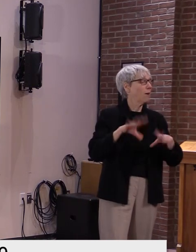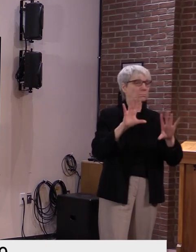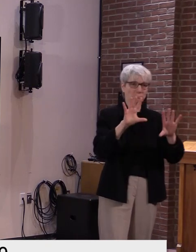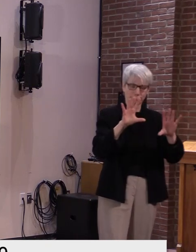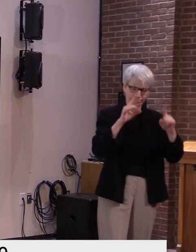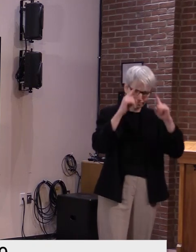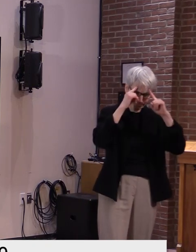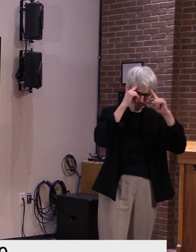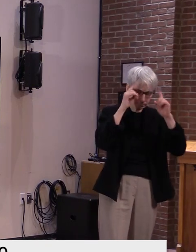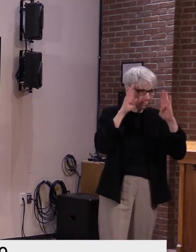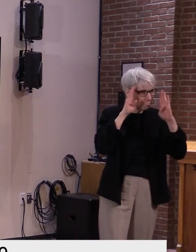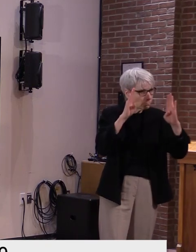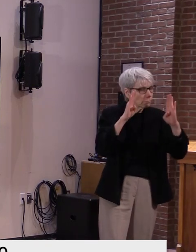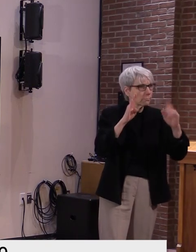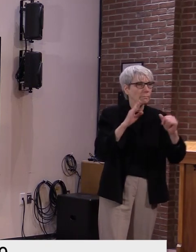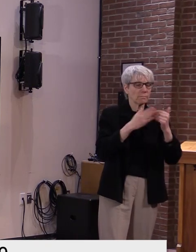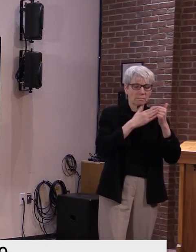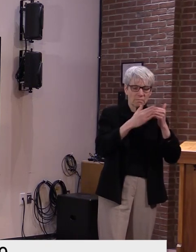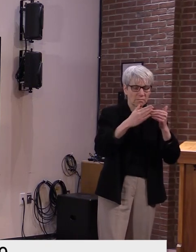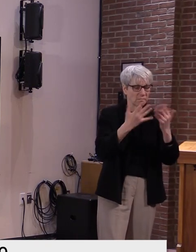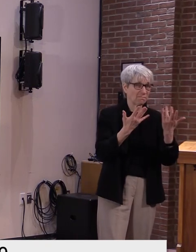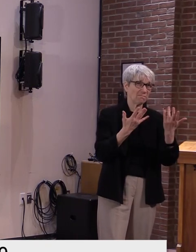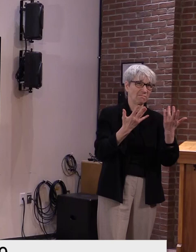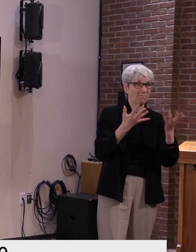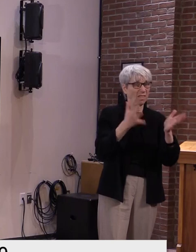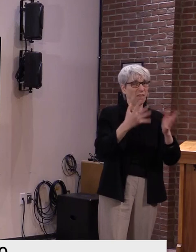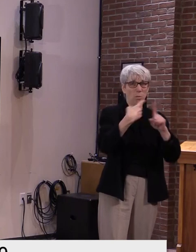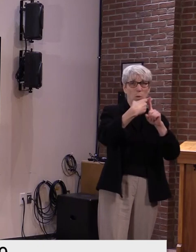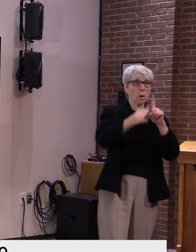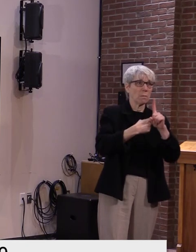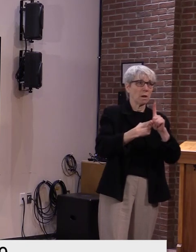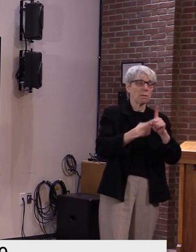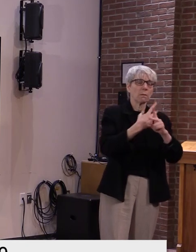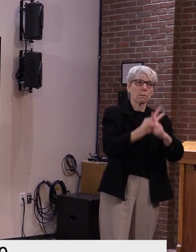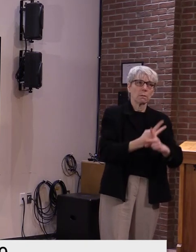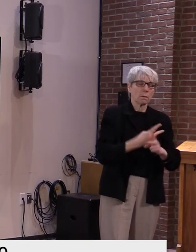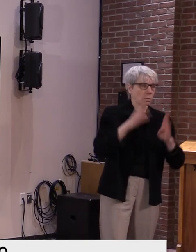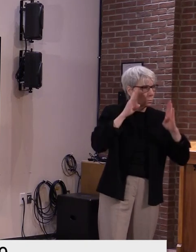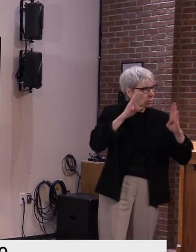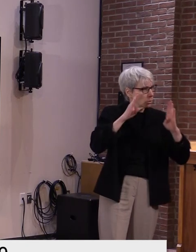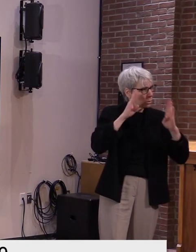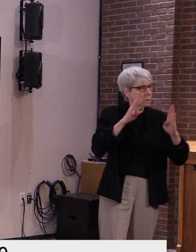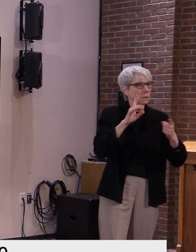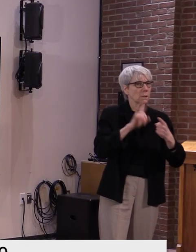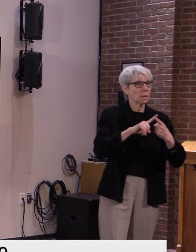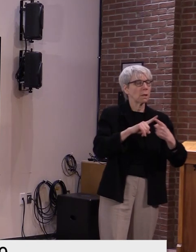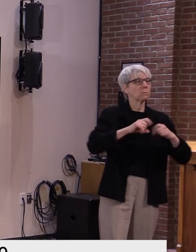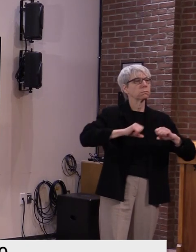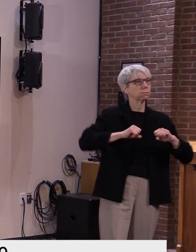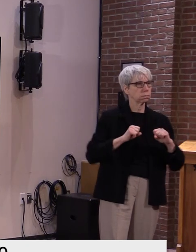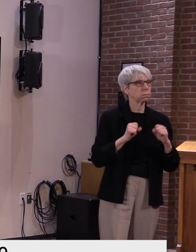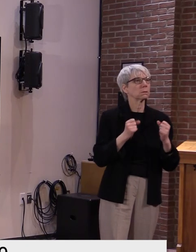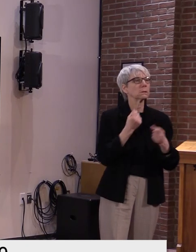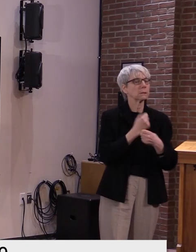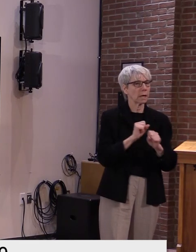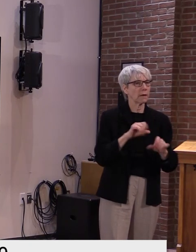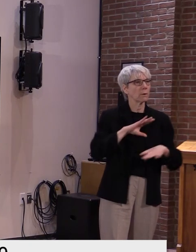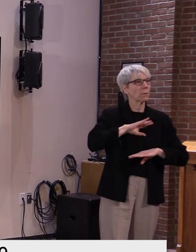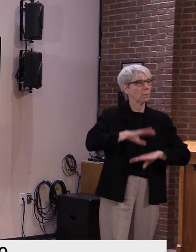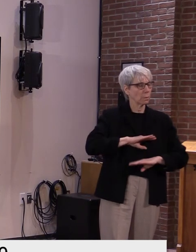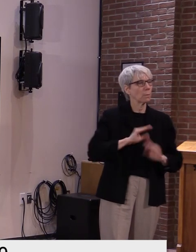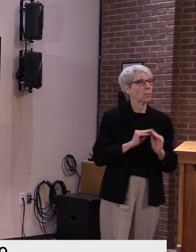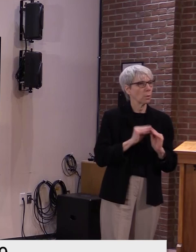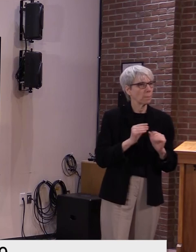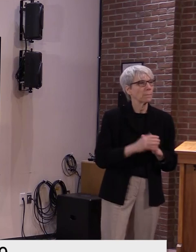month in order to get to that other side of the most infectious period. And as you probably saw over the